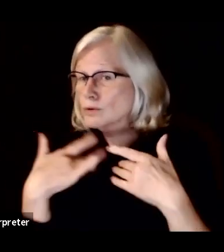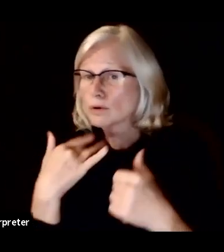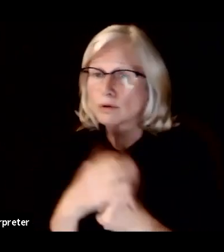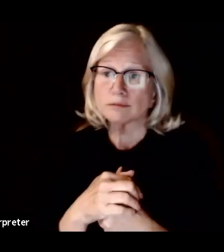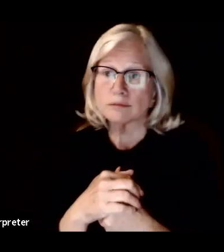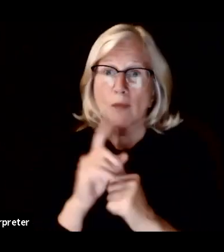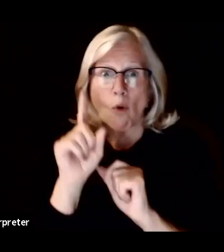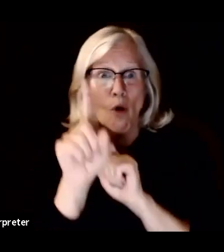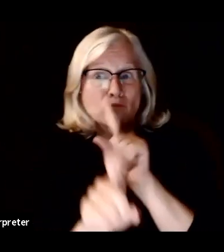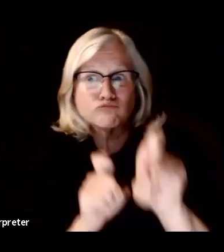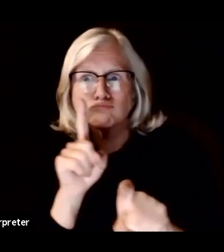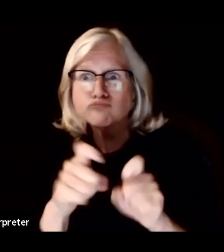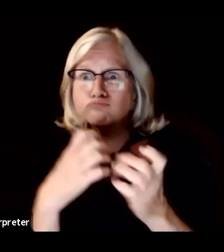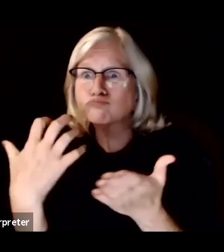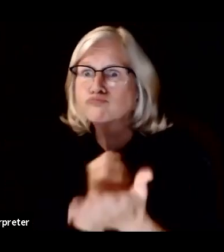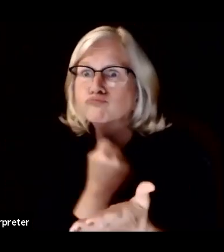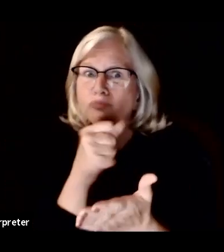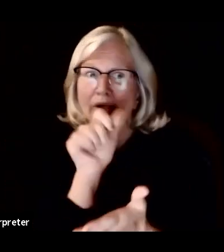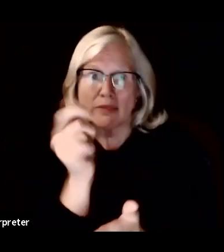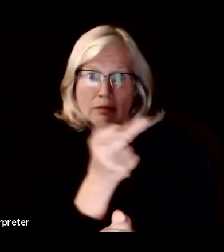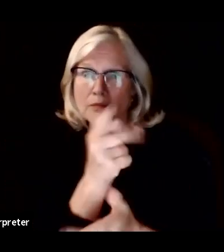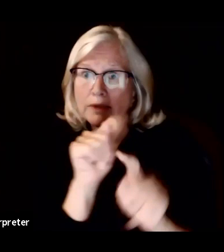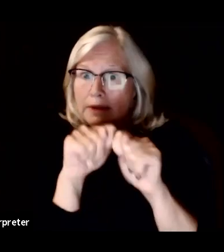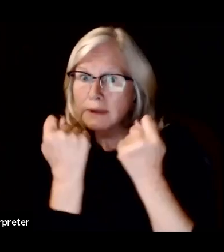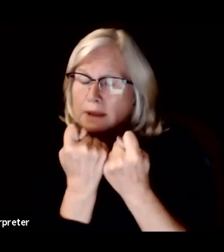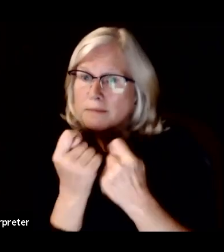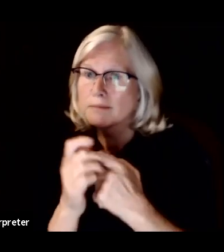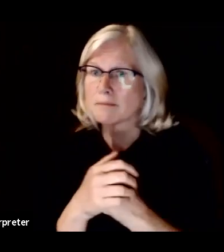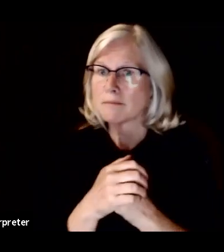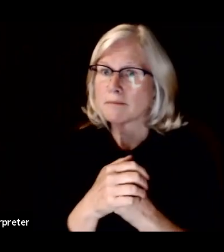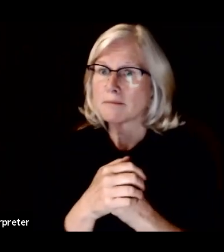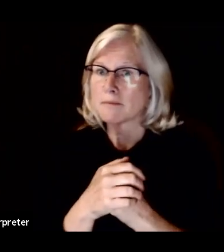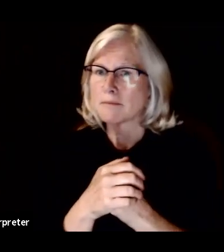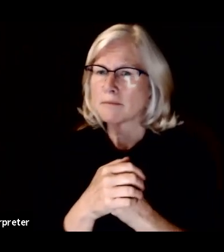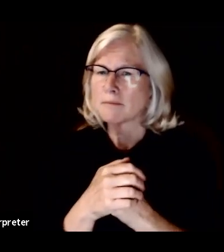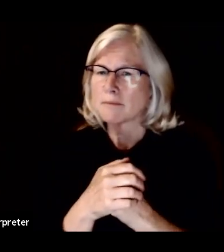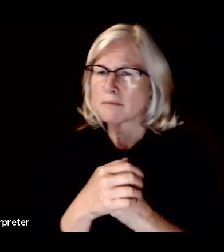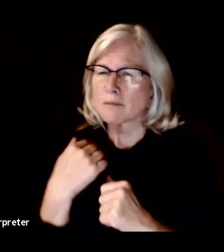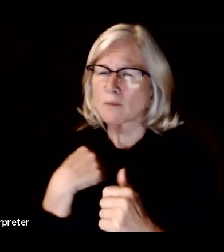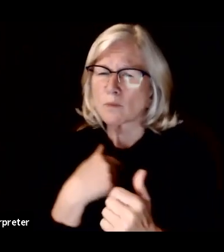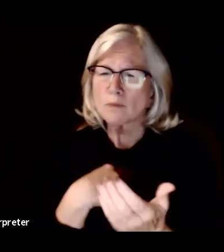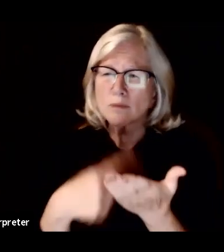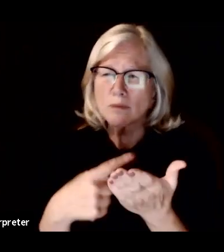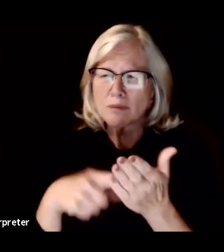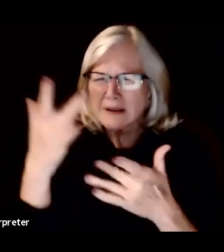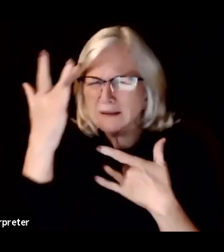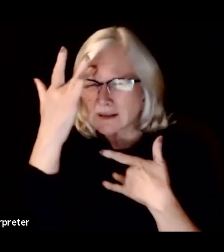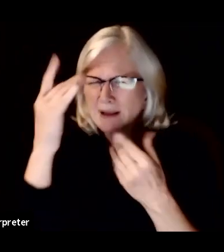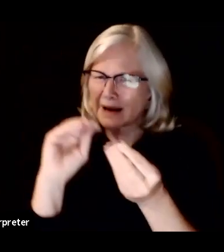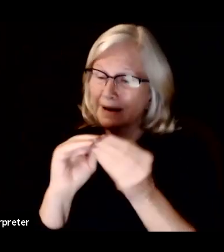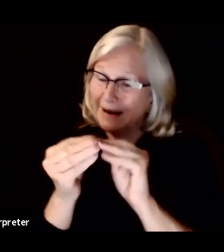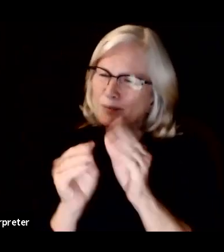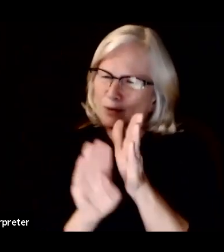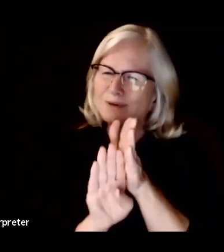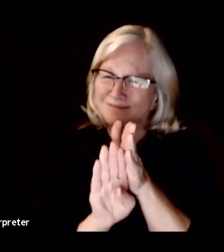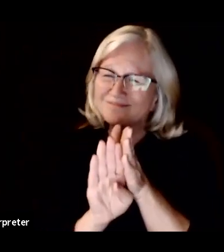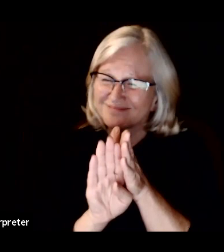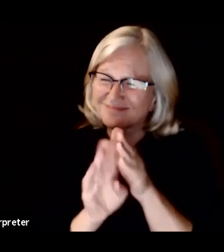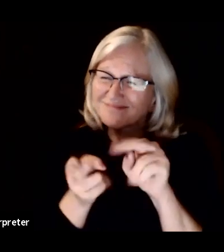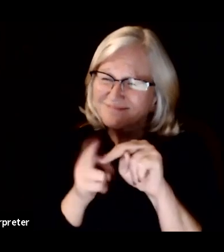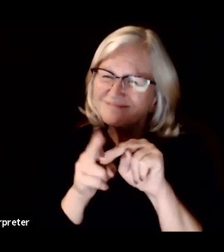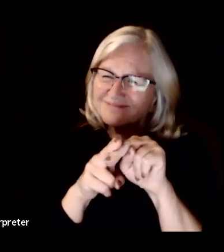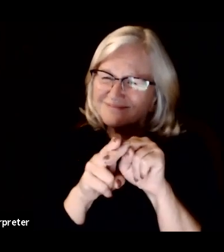team. We've talked about the rise in cases. We really need everyone to do their part to